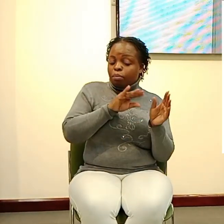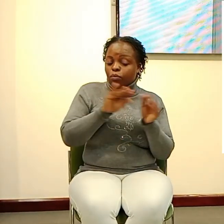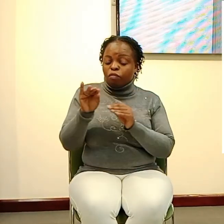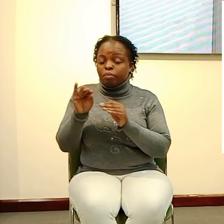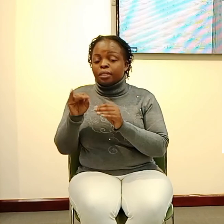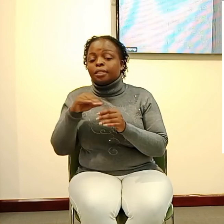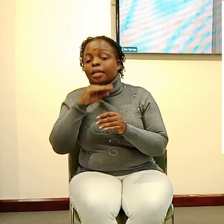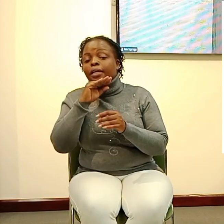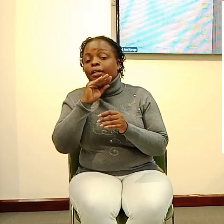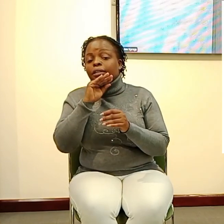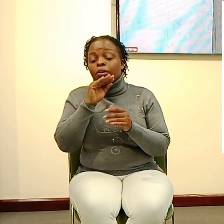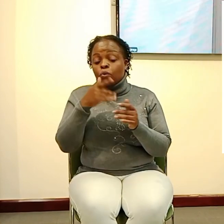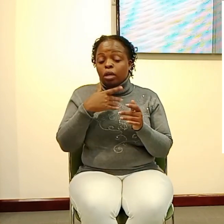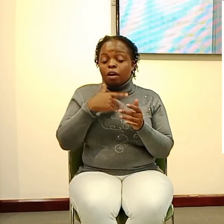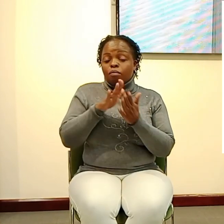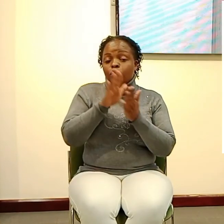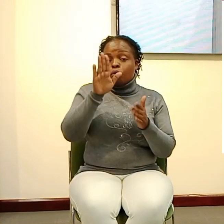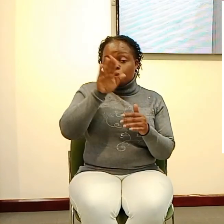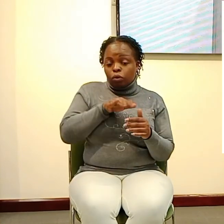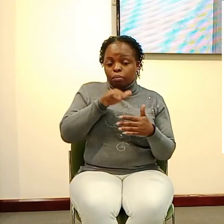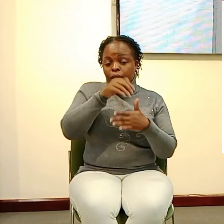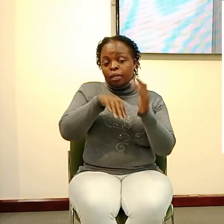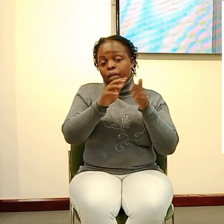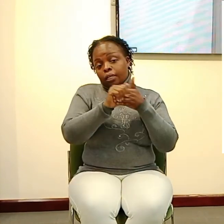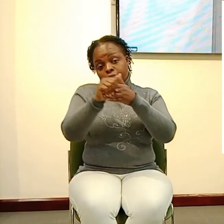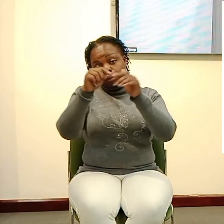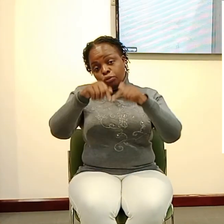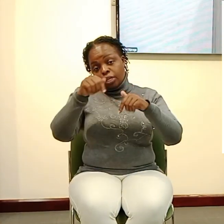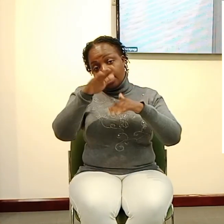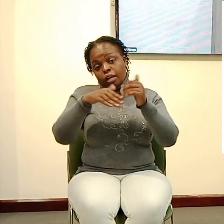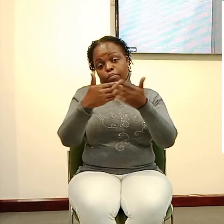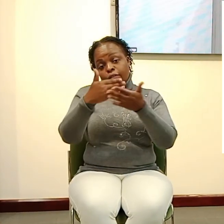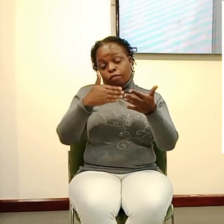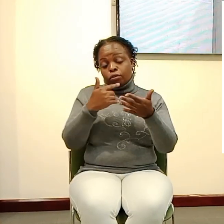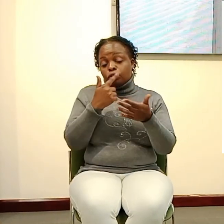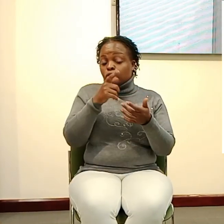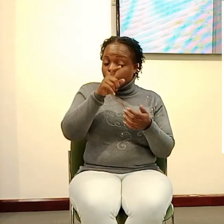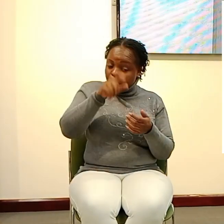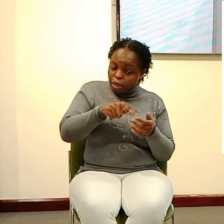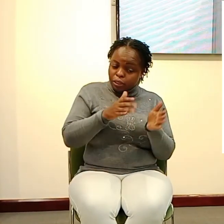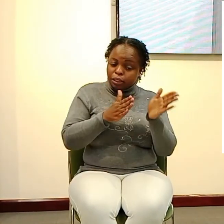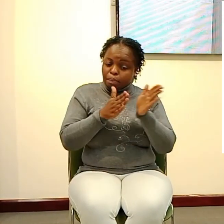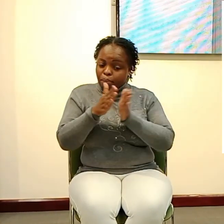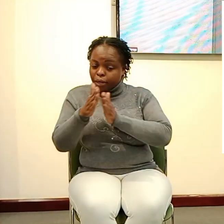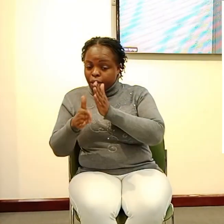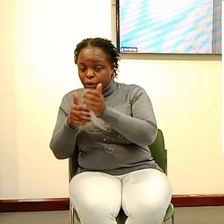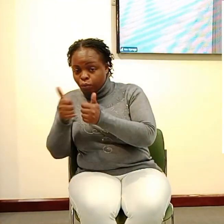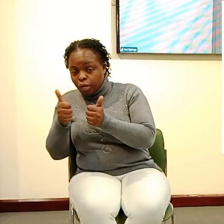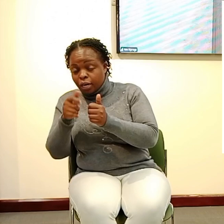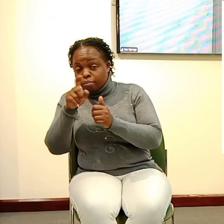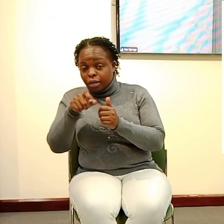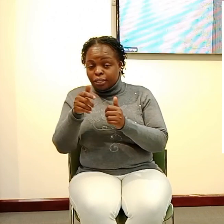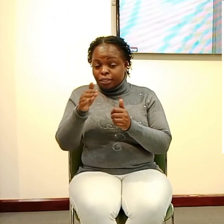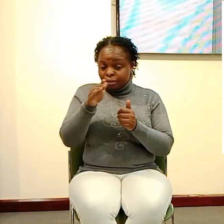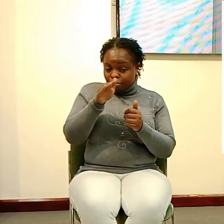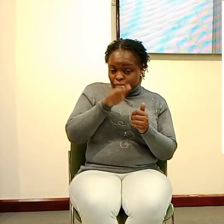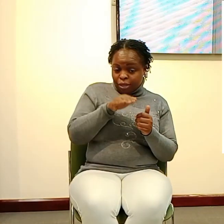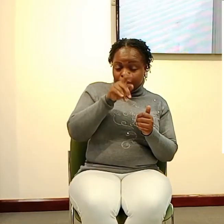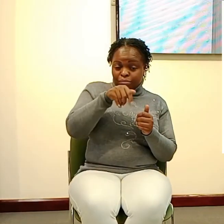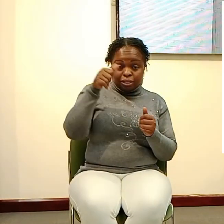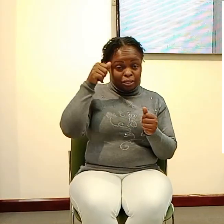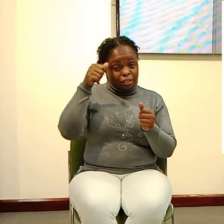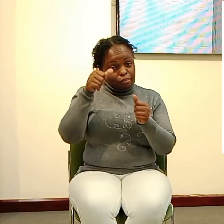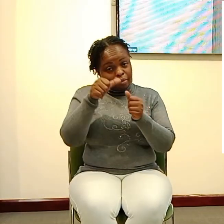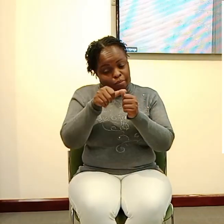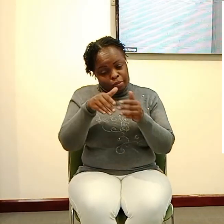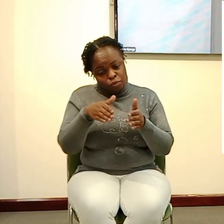in leadership today than we've ever had. But we just need to reorganize. We need to come back. We need to remember